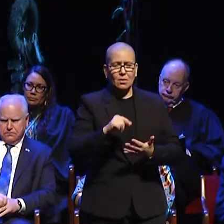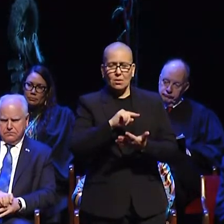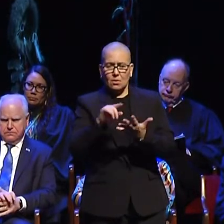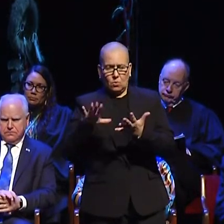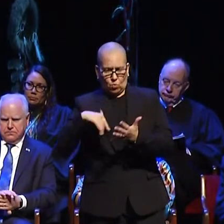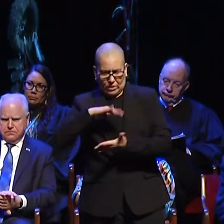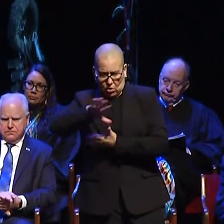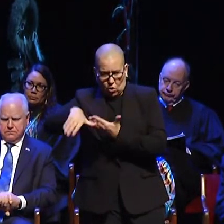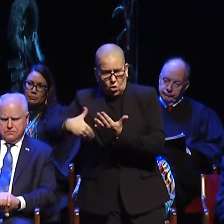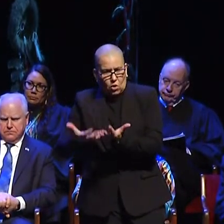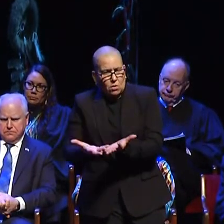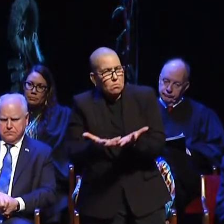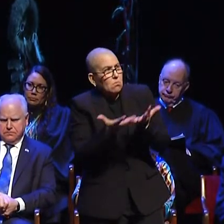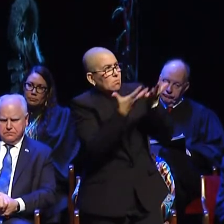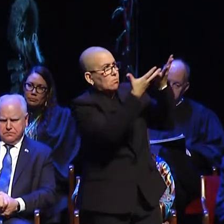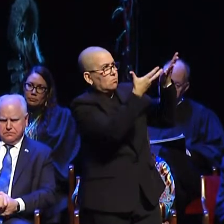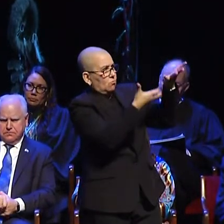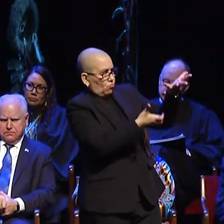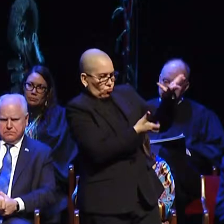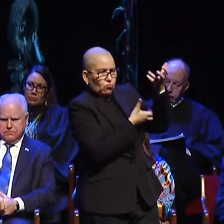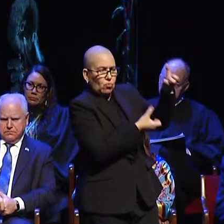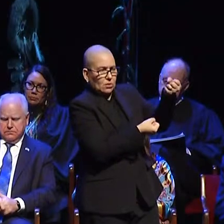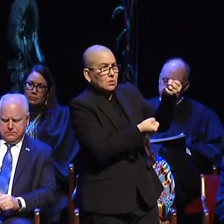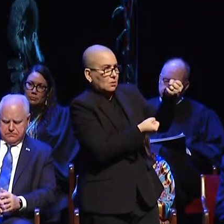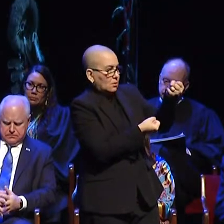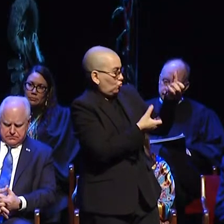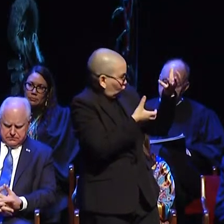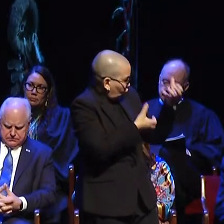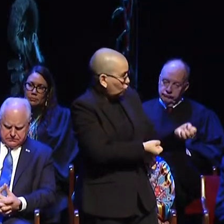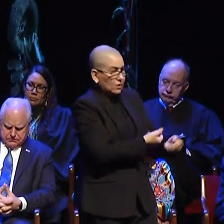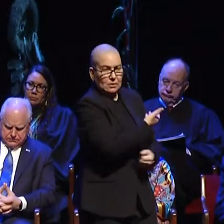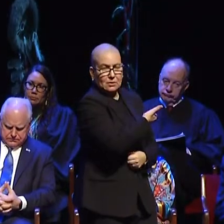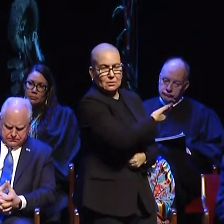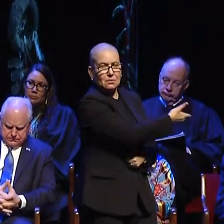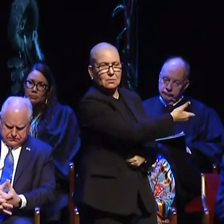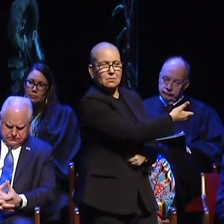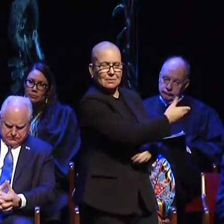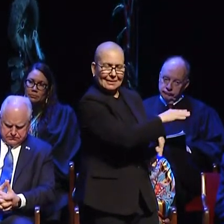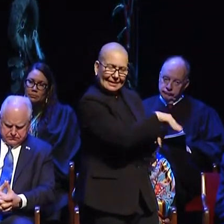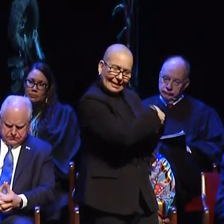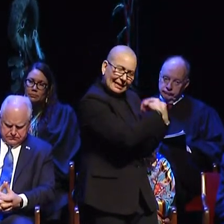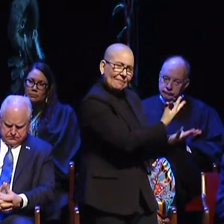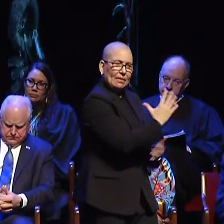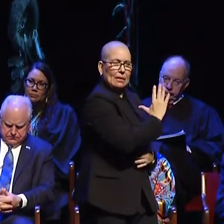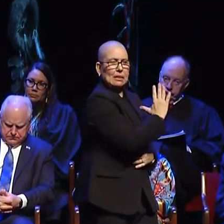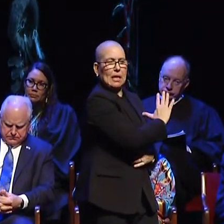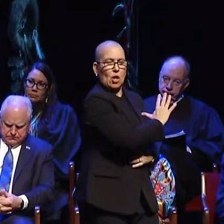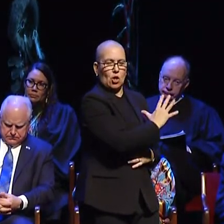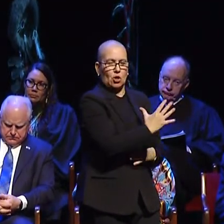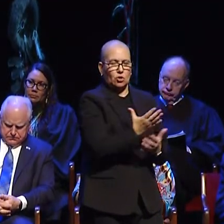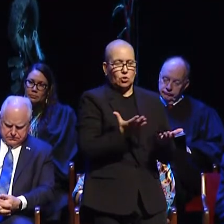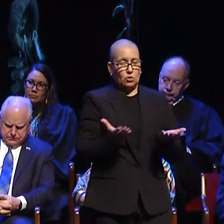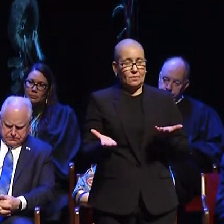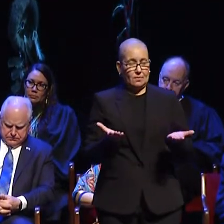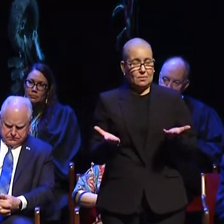those who rededicate themselves to generous service.